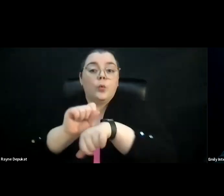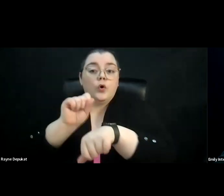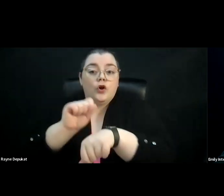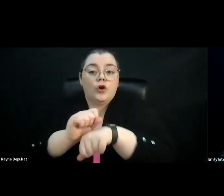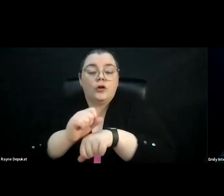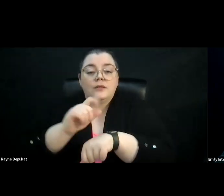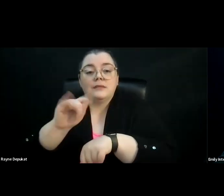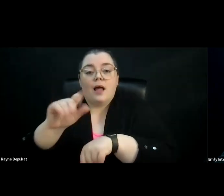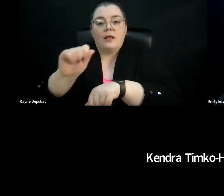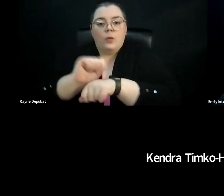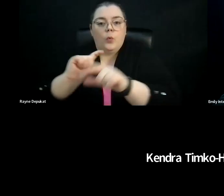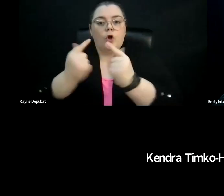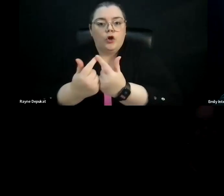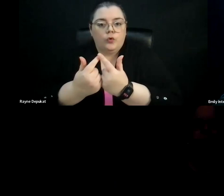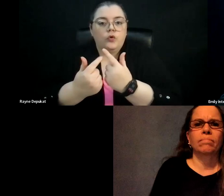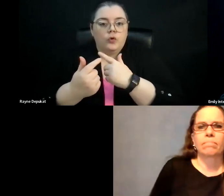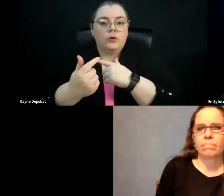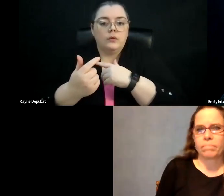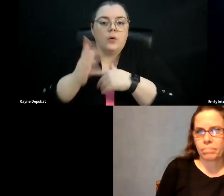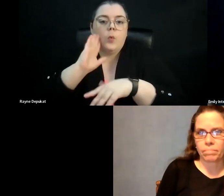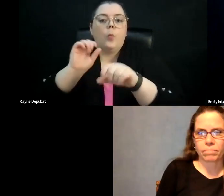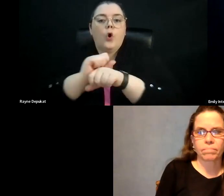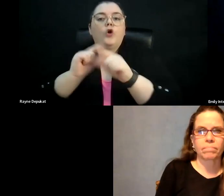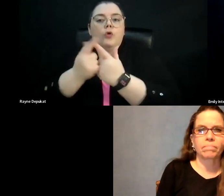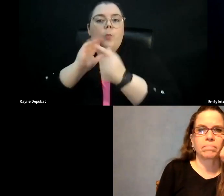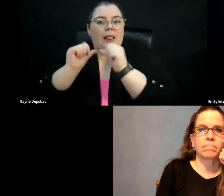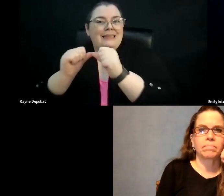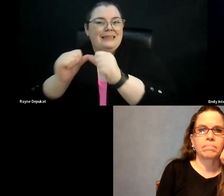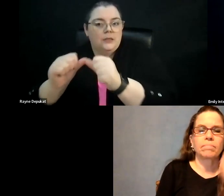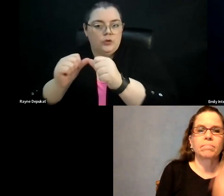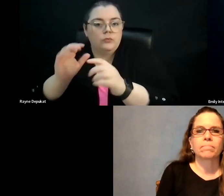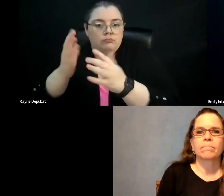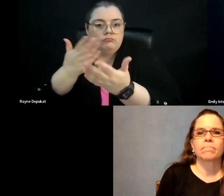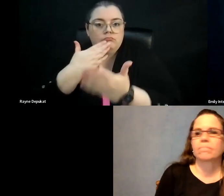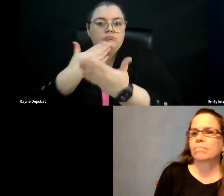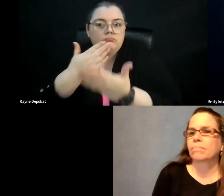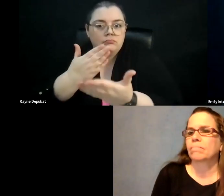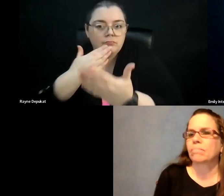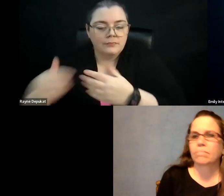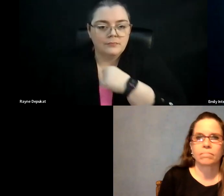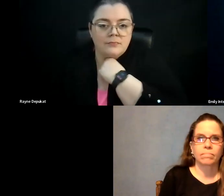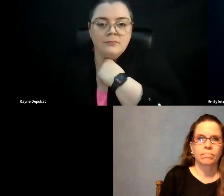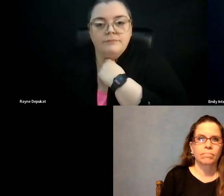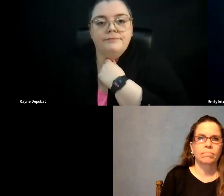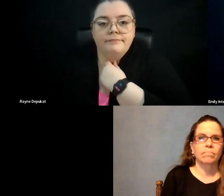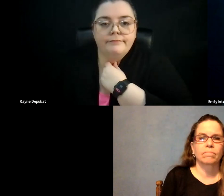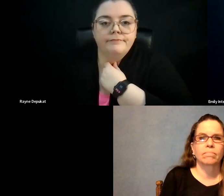All right, thank you. Thank you so much for your work in the work group, Talia. We're going to continue our work group, so thank you so much for your work in